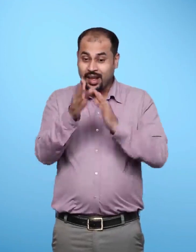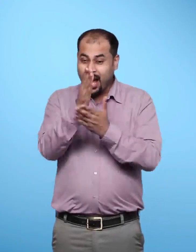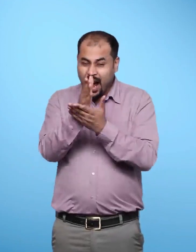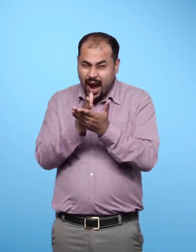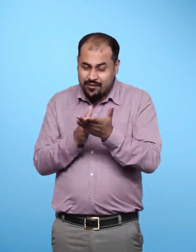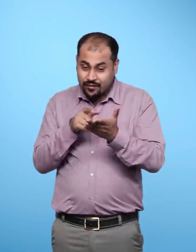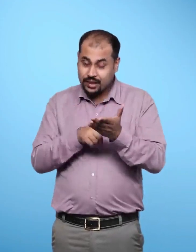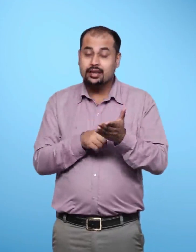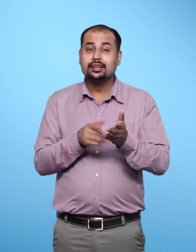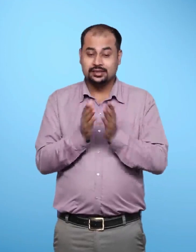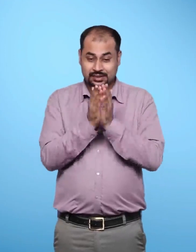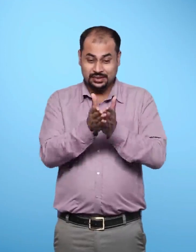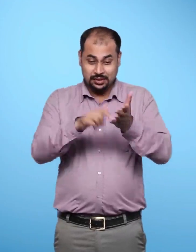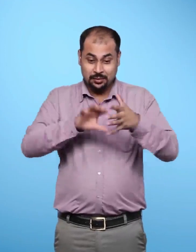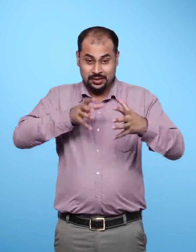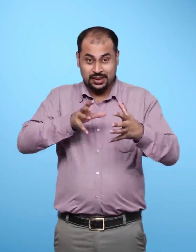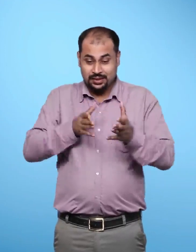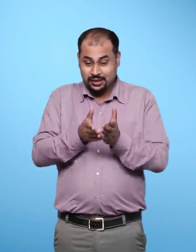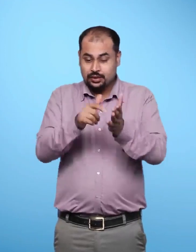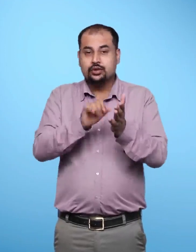Half of them are without a motor.